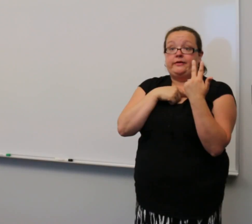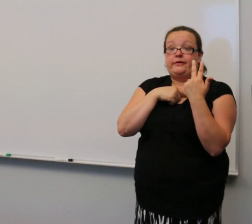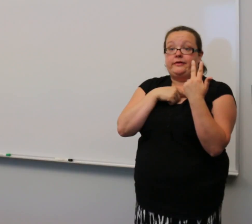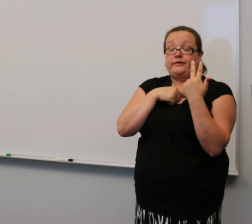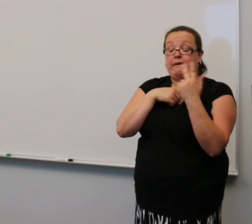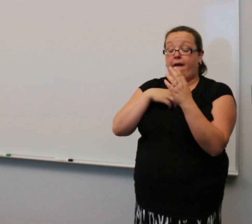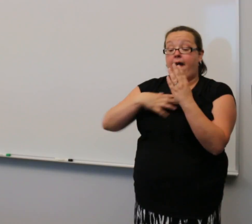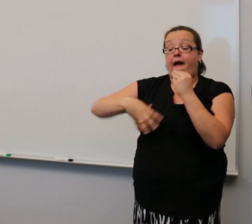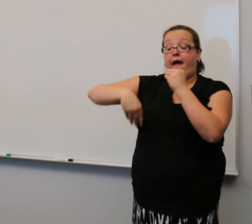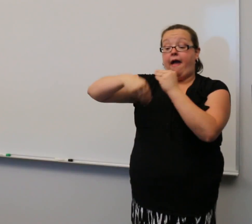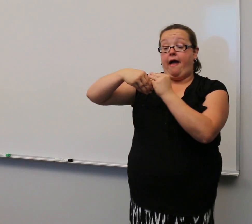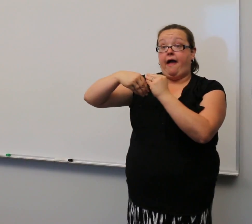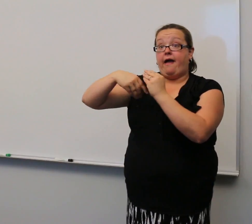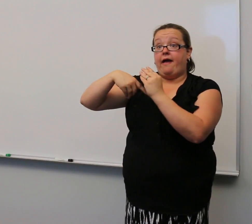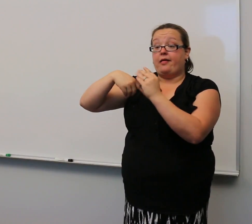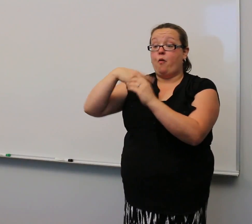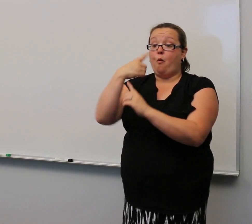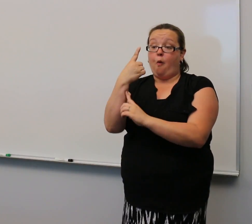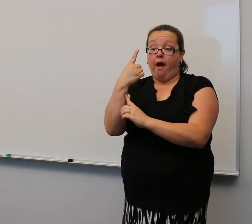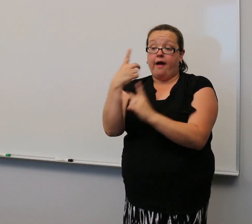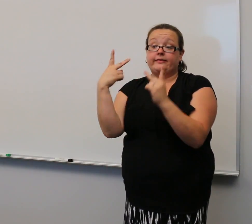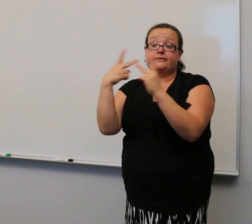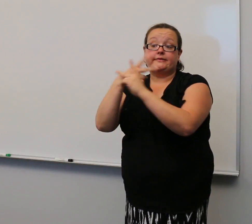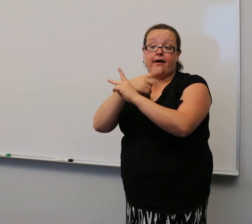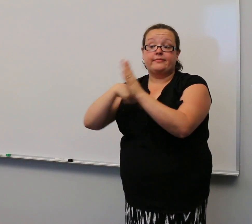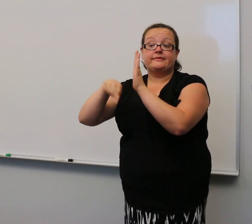my final answer, 3 take away 3,